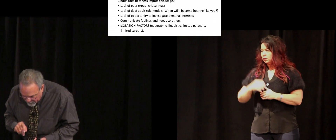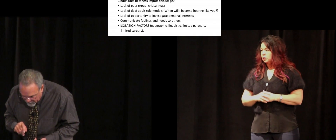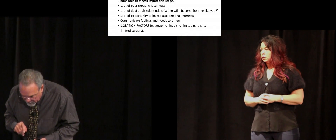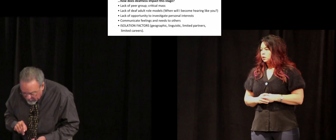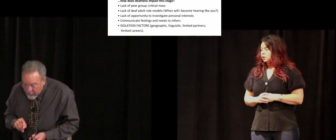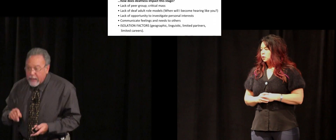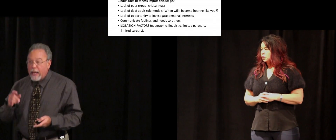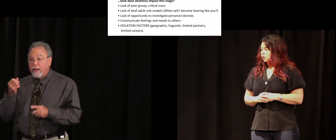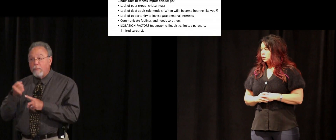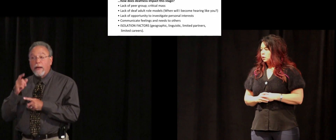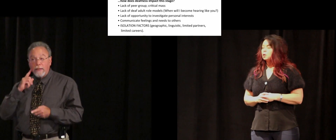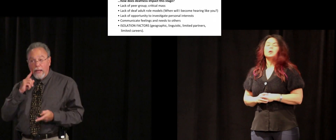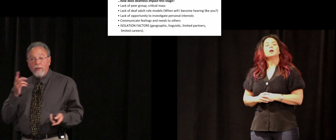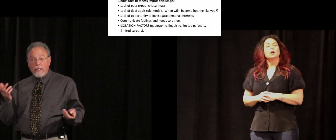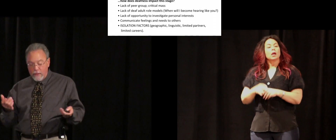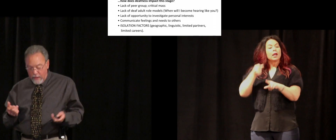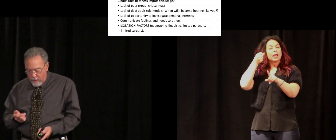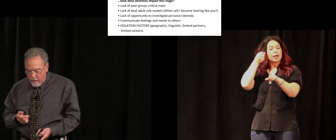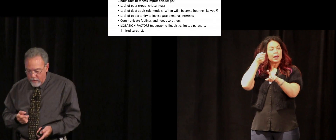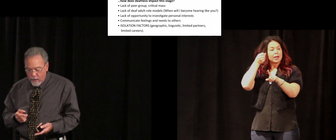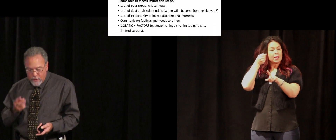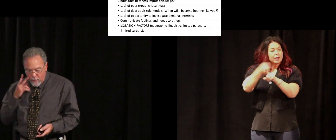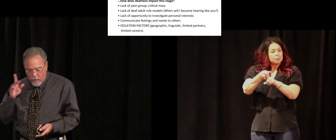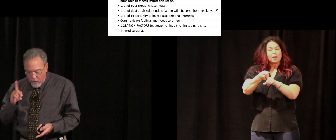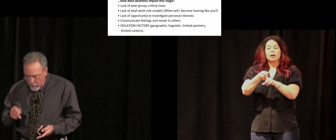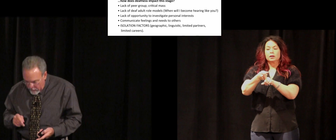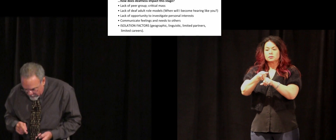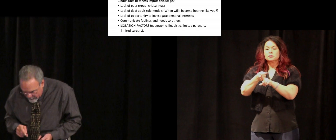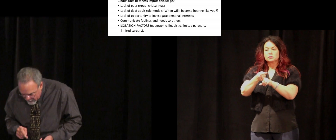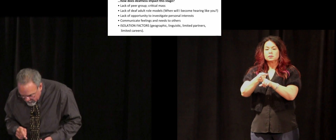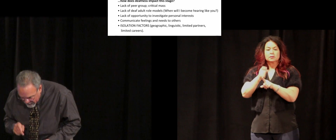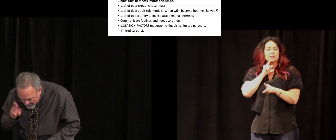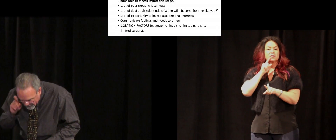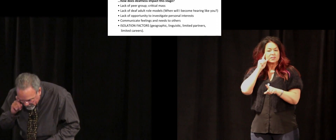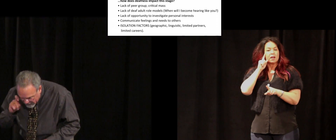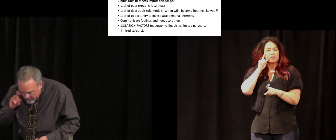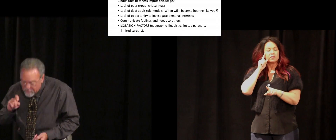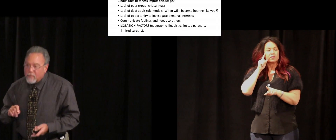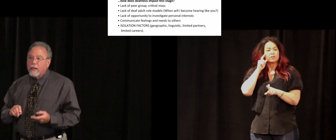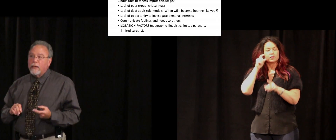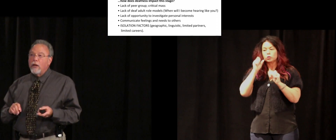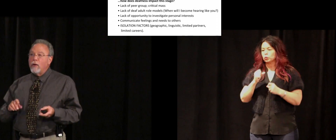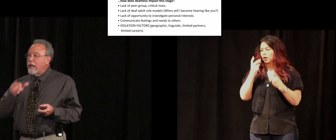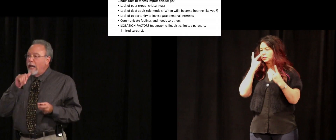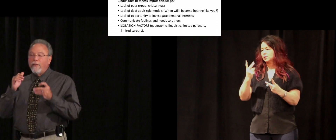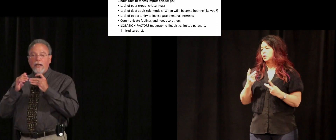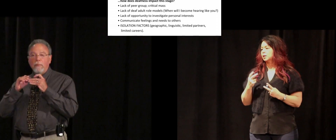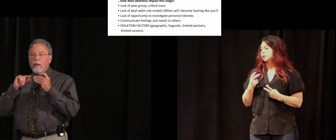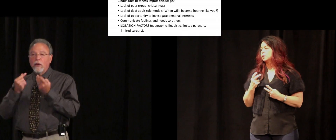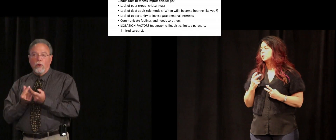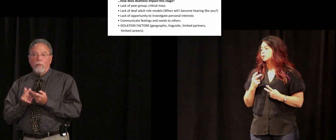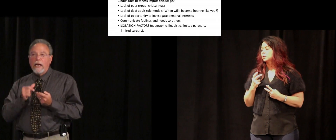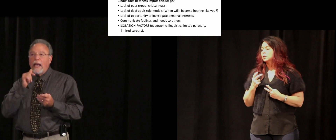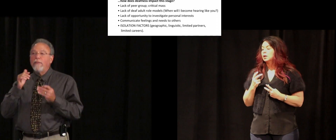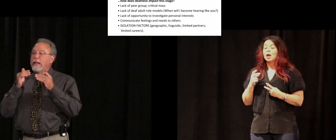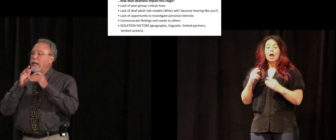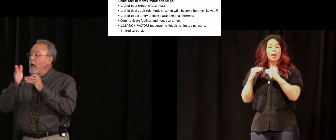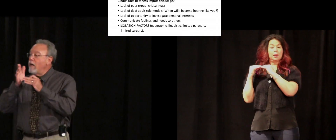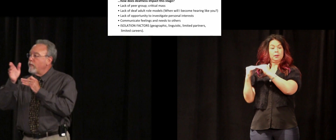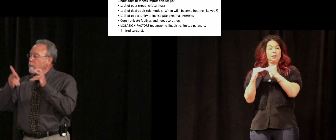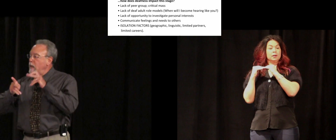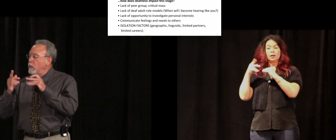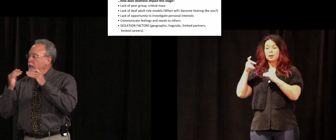So, children making the normal transition, following outside rules and making their own internal decisions, where they weigh